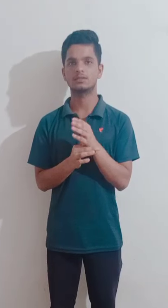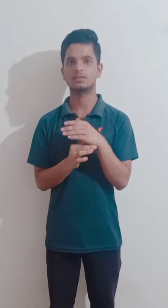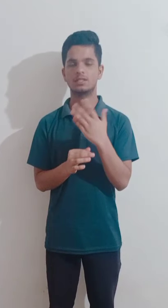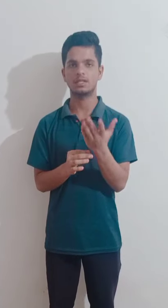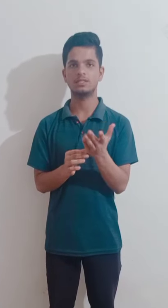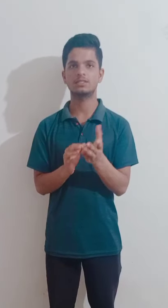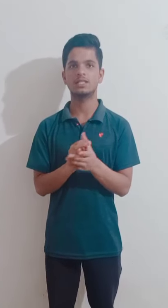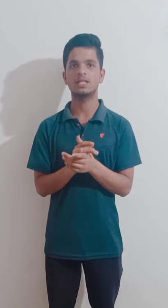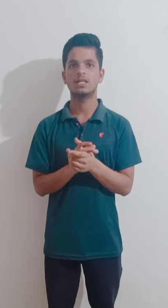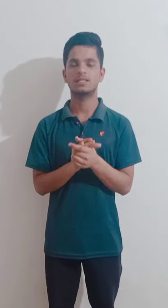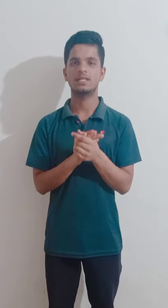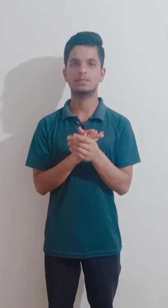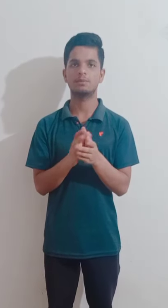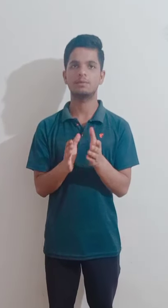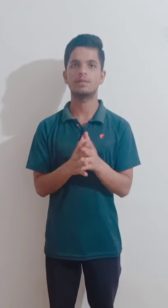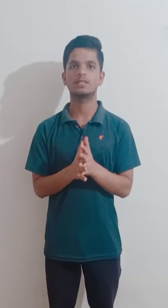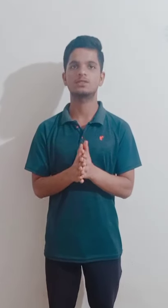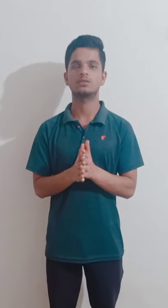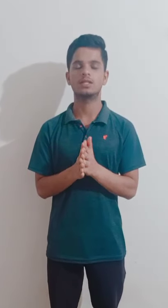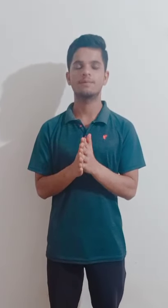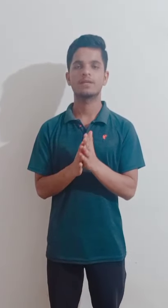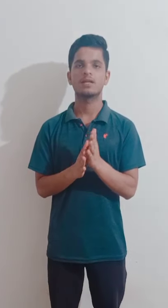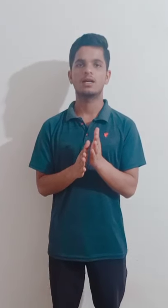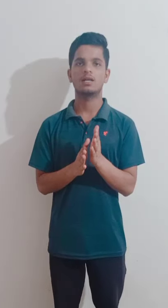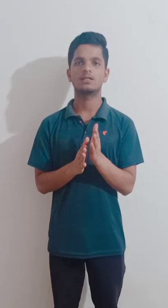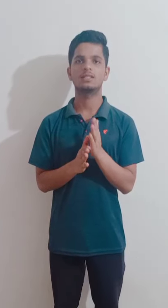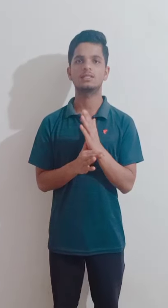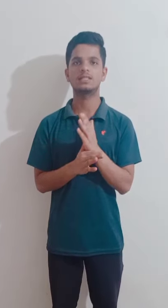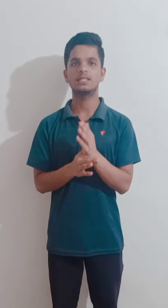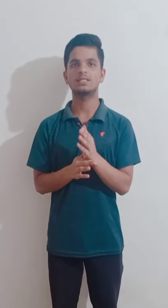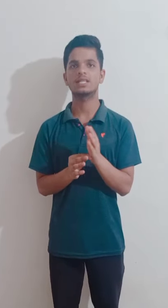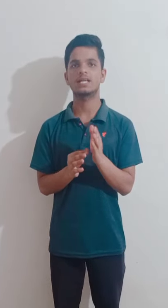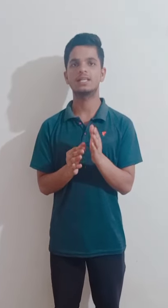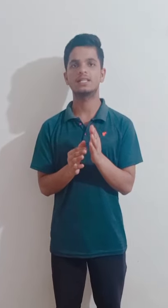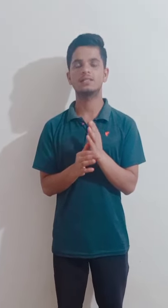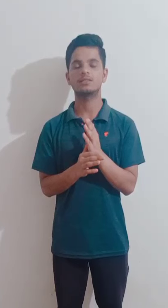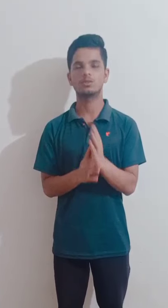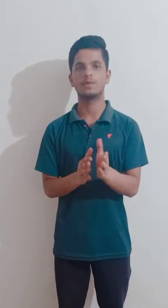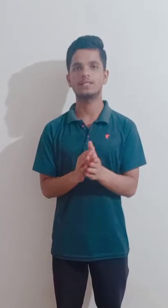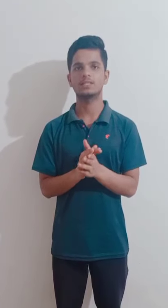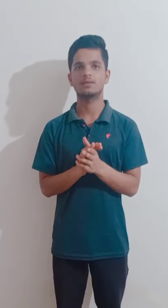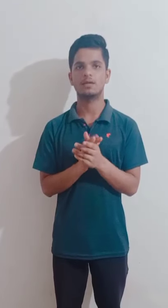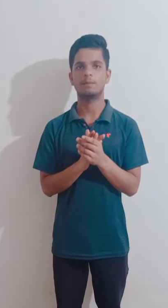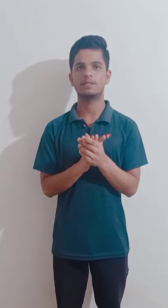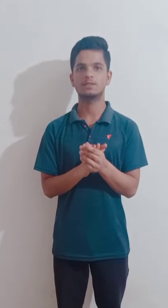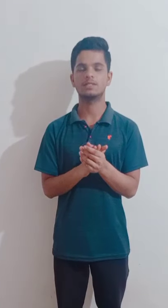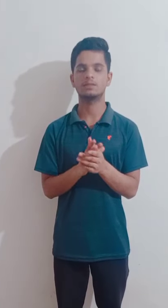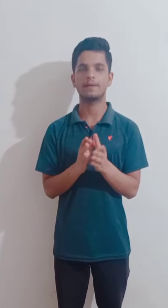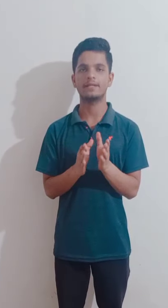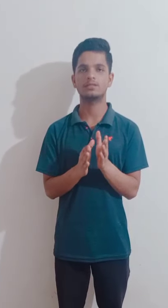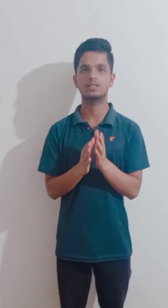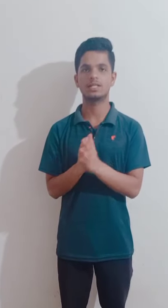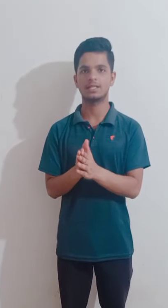in string, the SCP memory is used. The string is created in two ways. First one is by using literals,